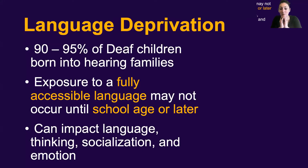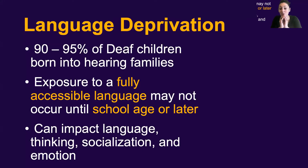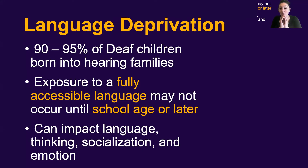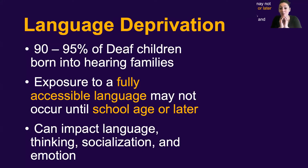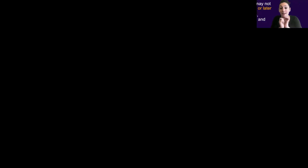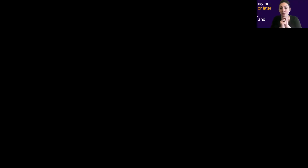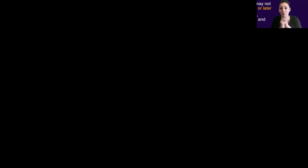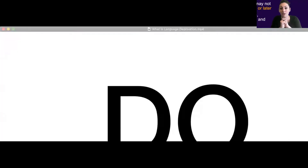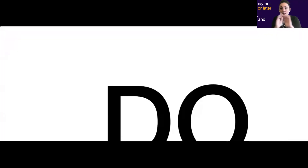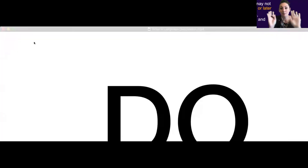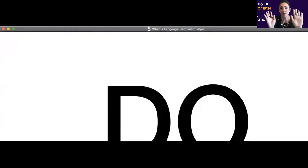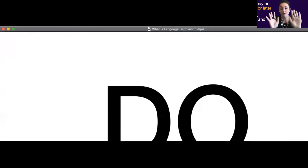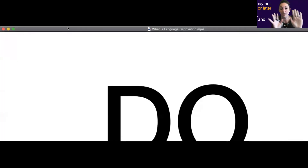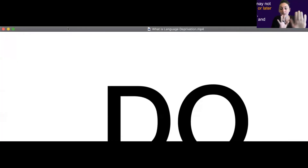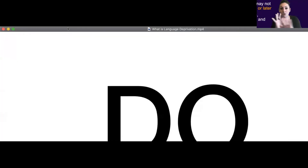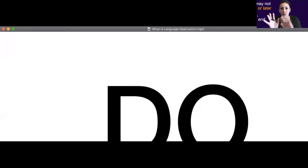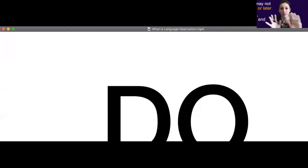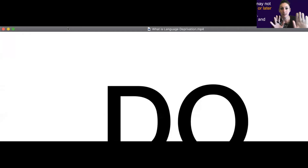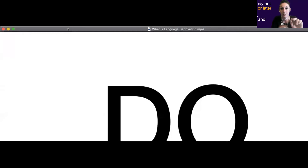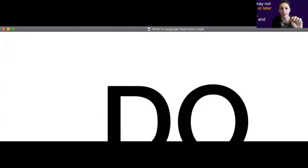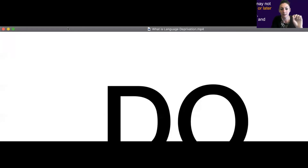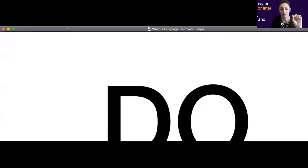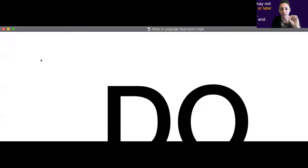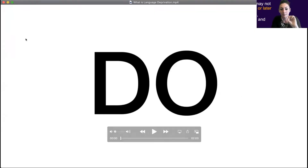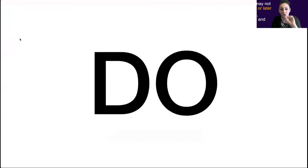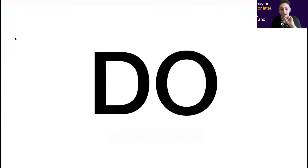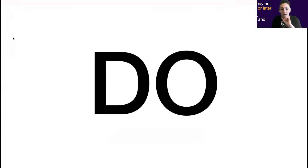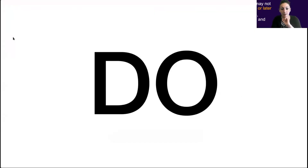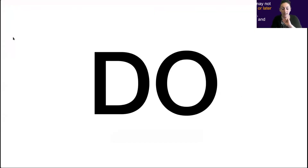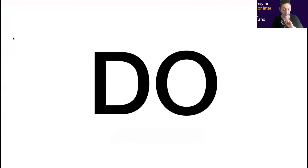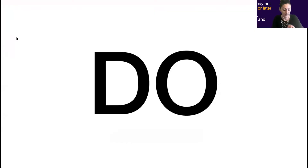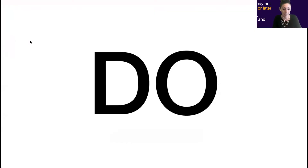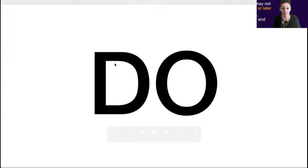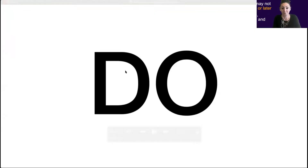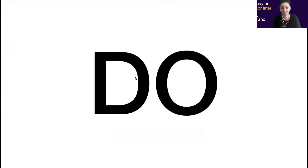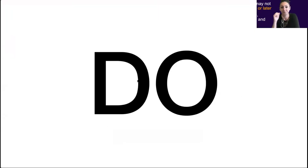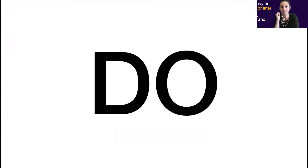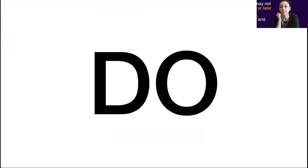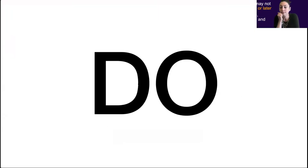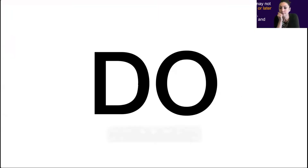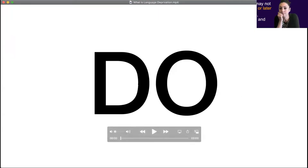So someone's going to play it for me. Just let me know if I need to do anything like stop share or anything like that.